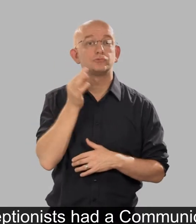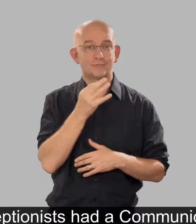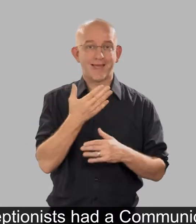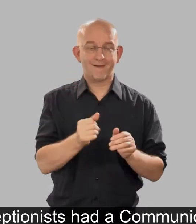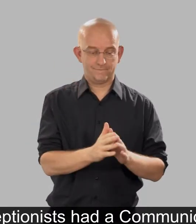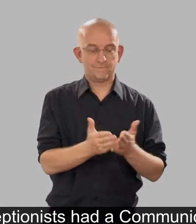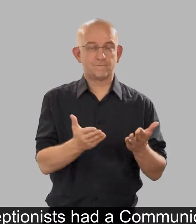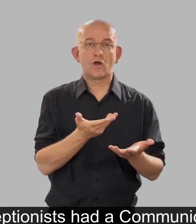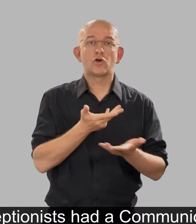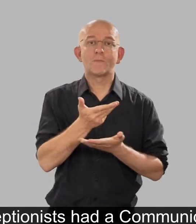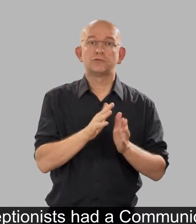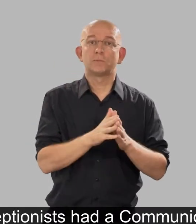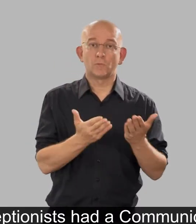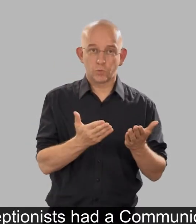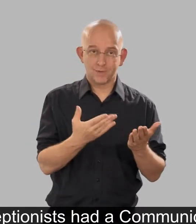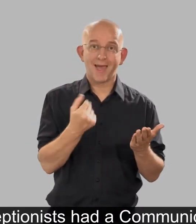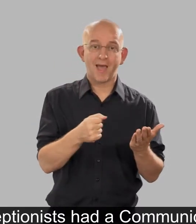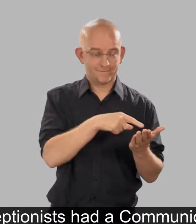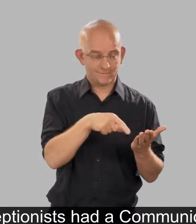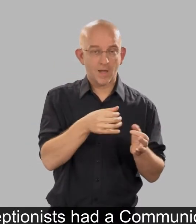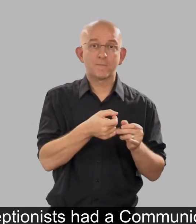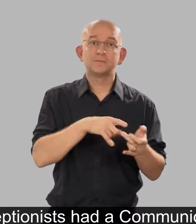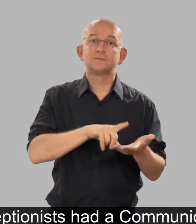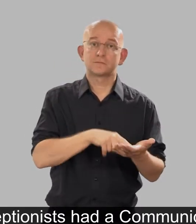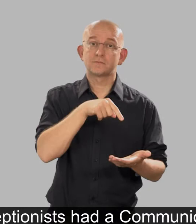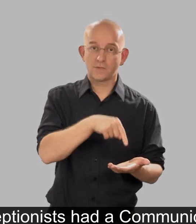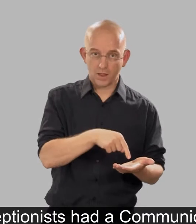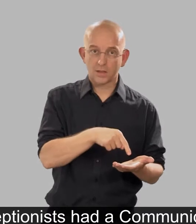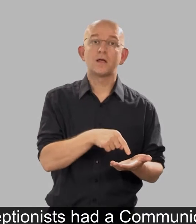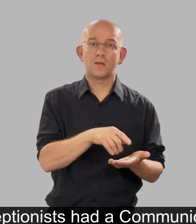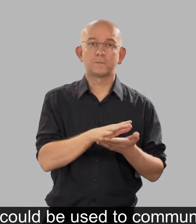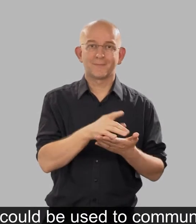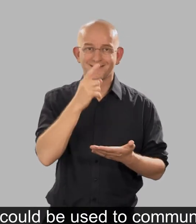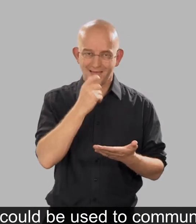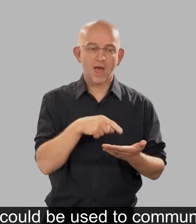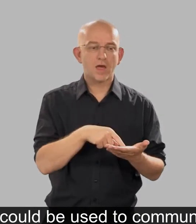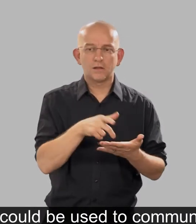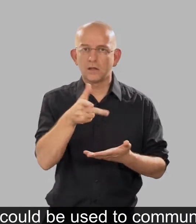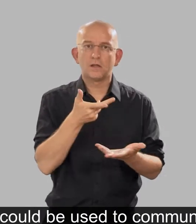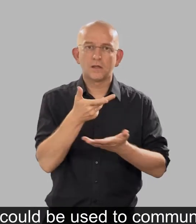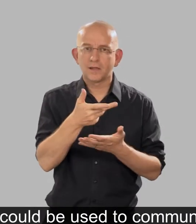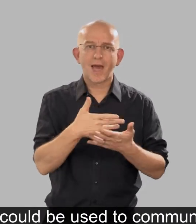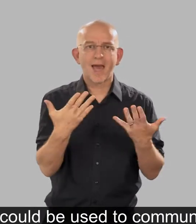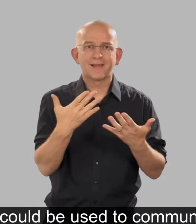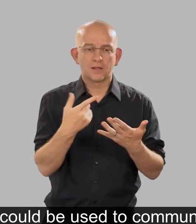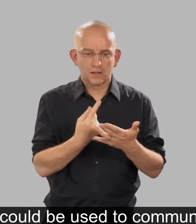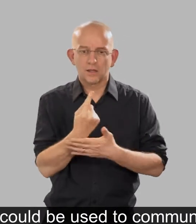Receptionists had a communication book with BSL included. That could be used to communicate common messages